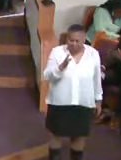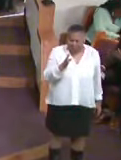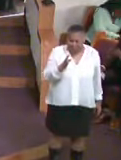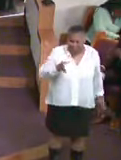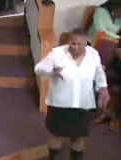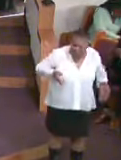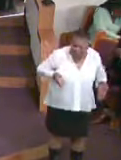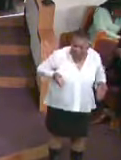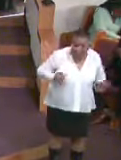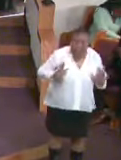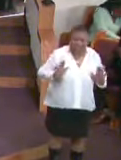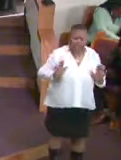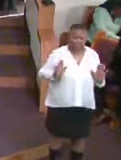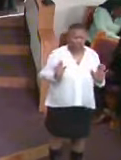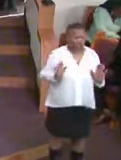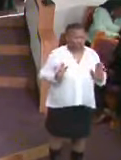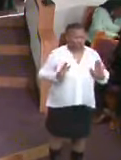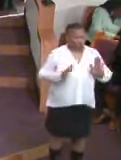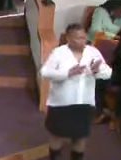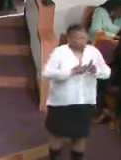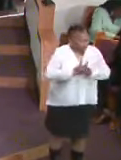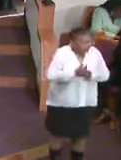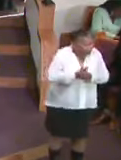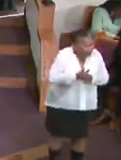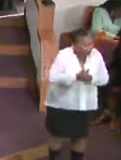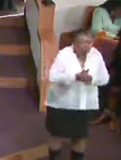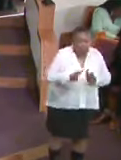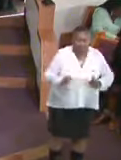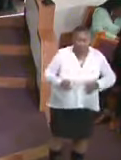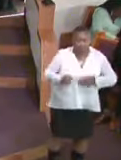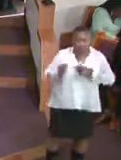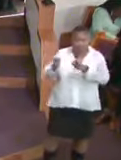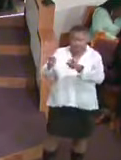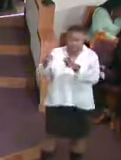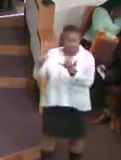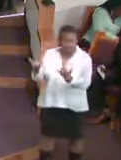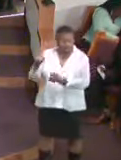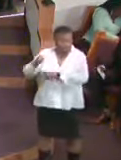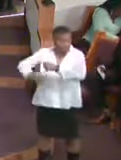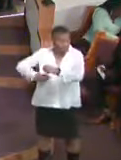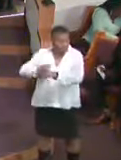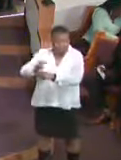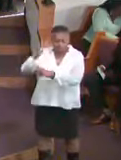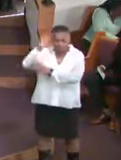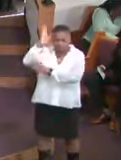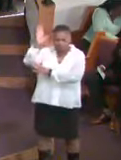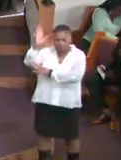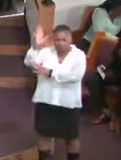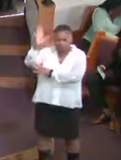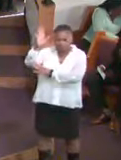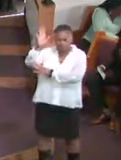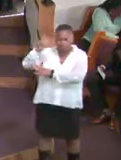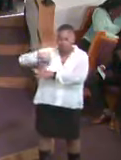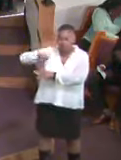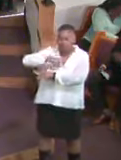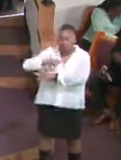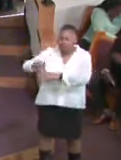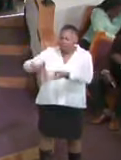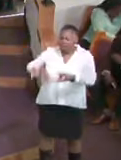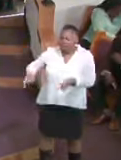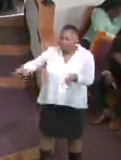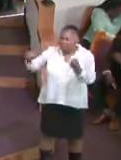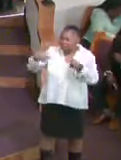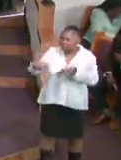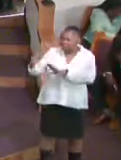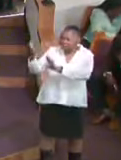Let us be more diligent in our giving this year. Heavenly Father, as we come to you today, we're